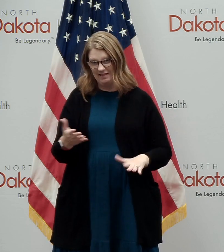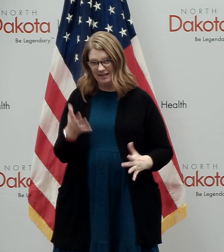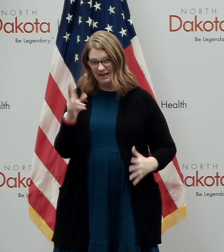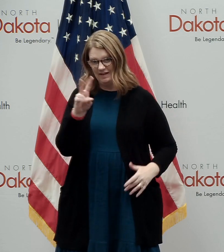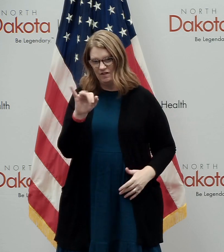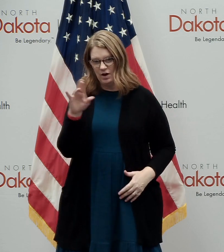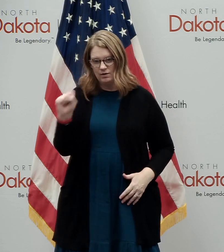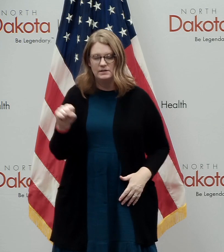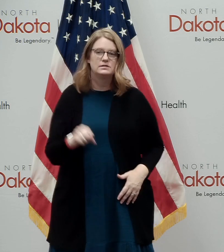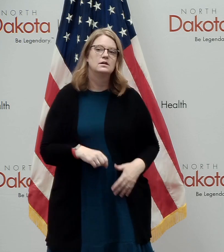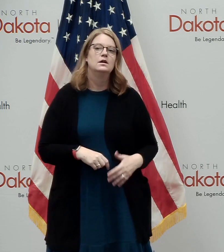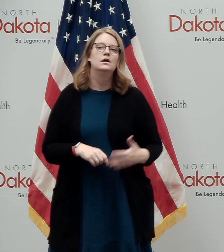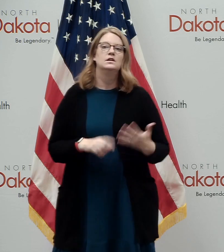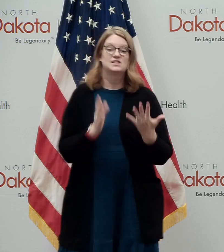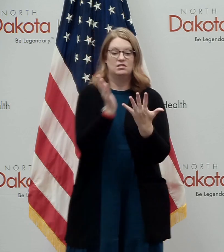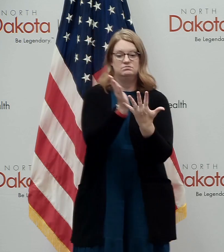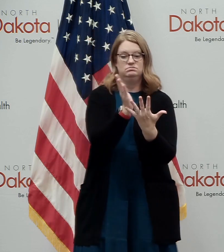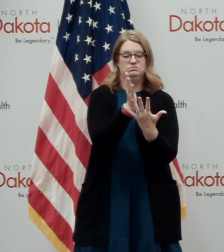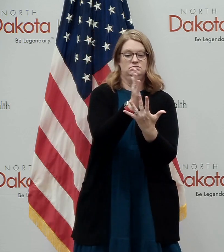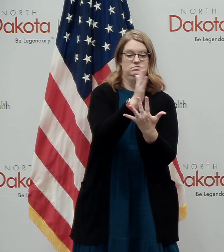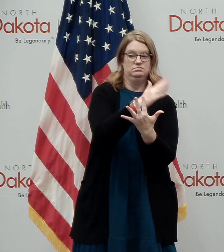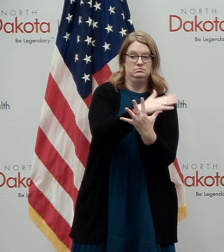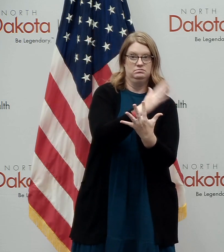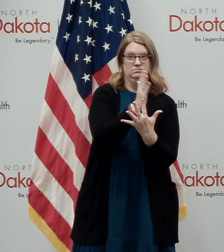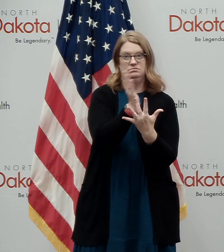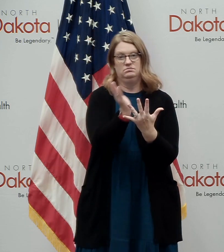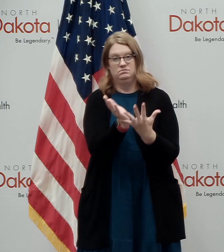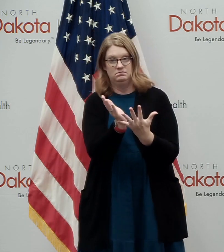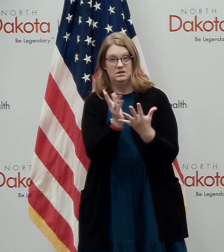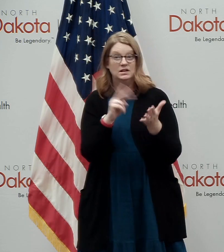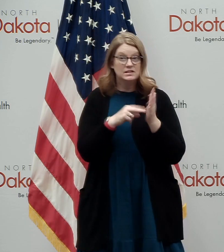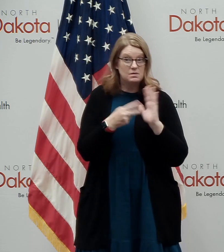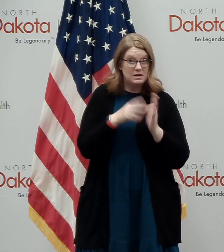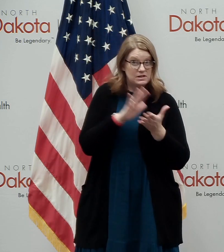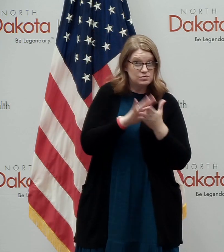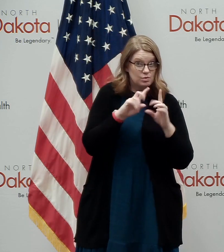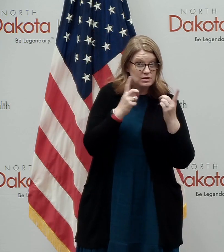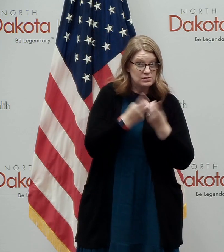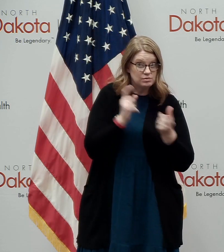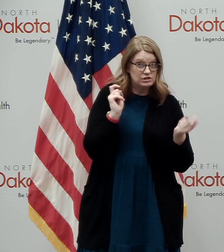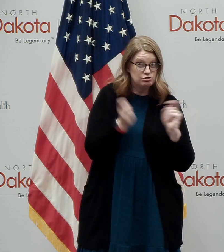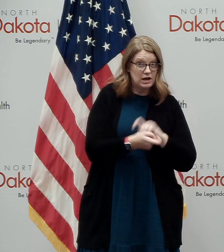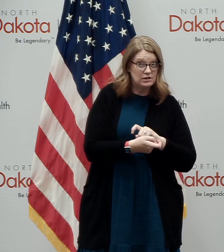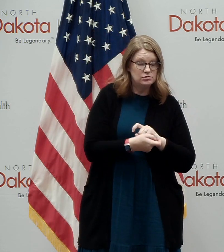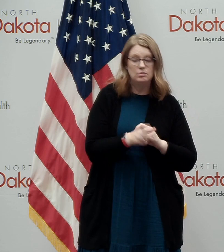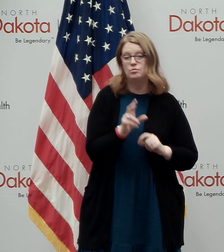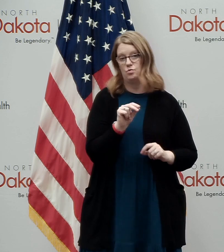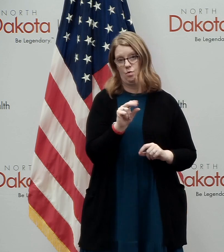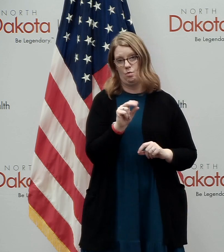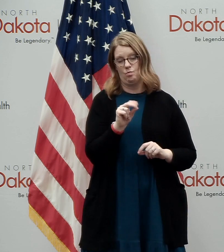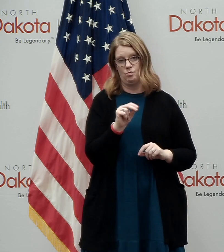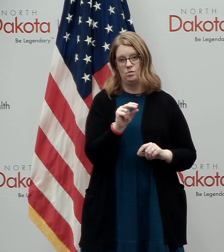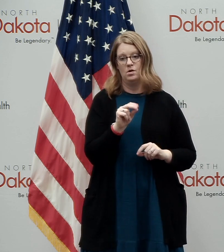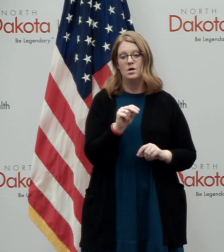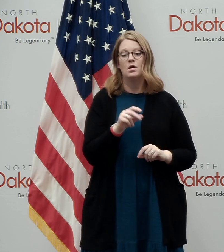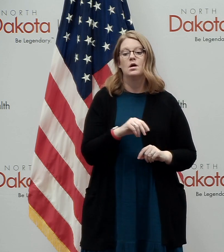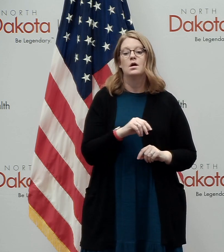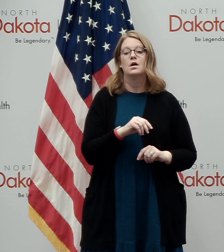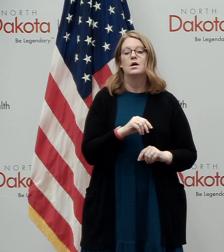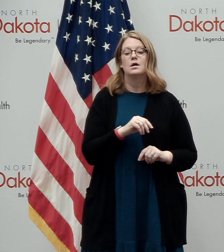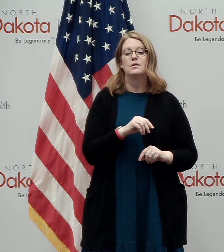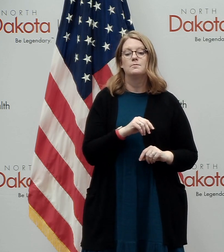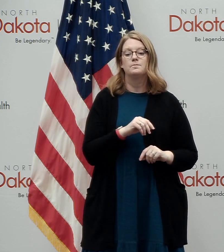county change doesn't necessarily mean a school district should change their learning model. We do know that when we delegated the